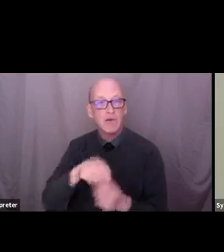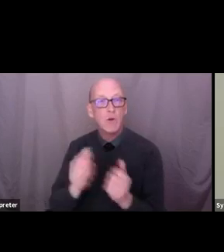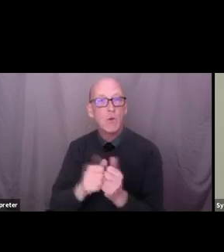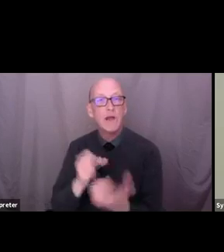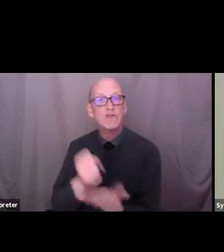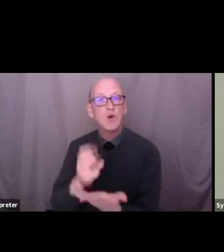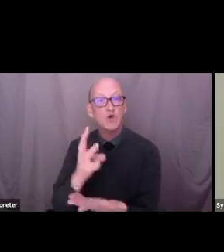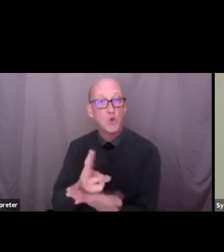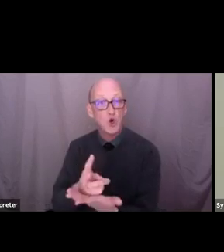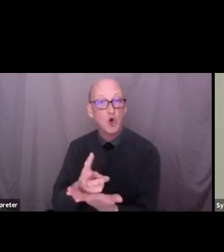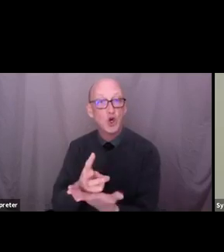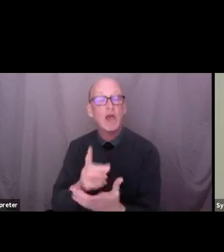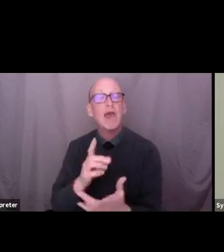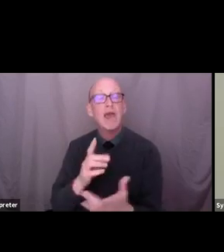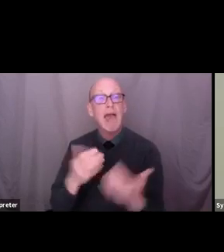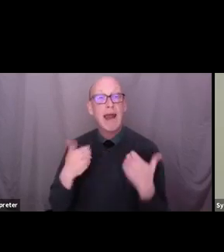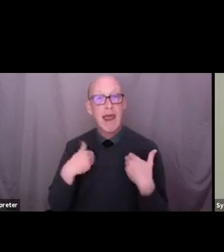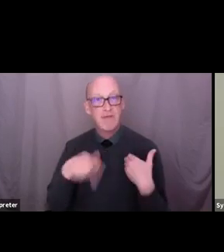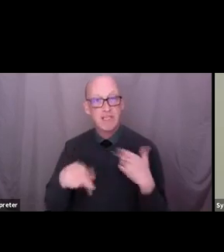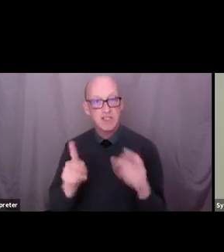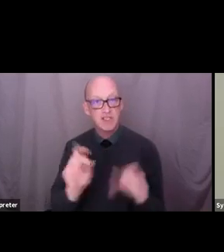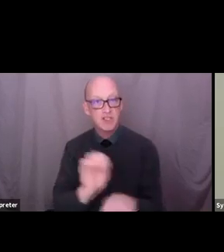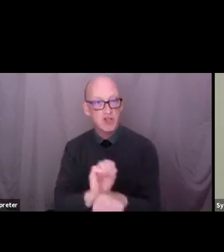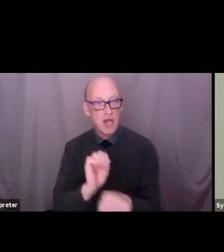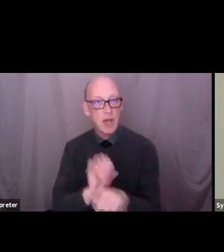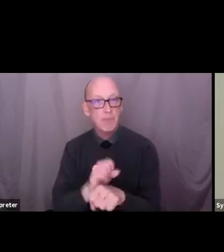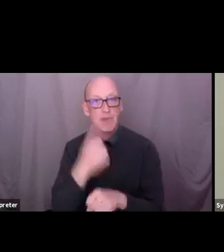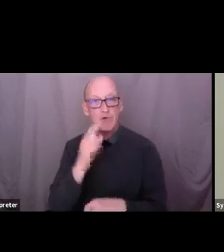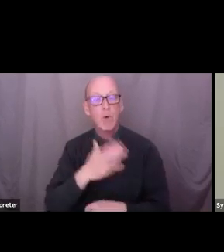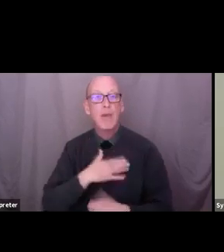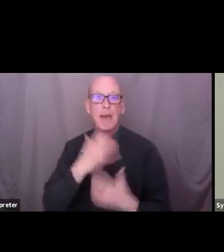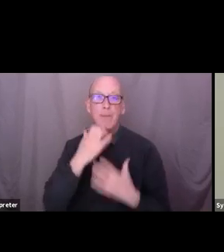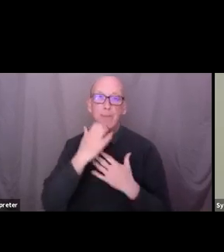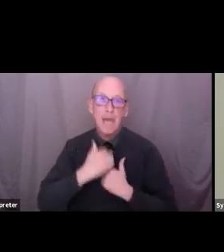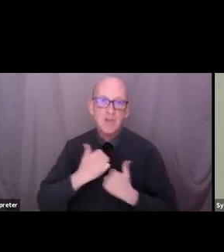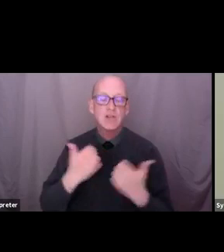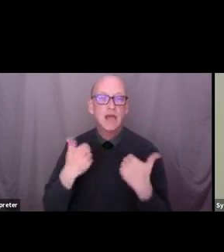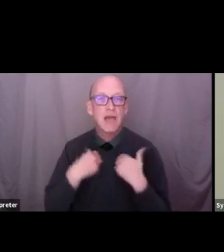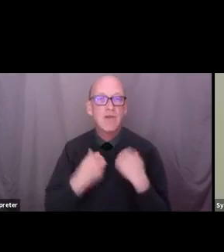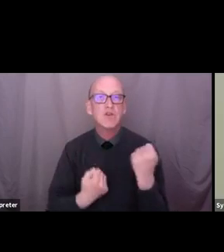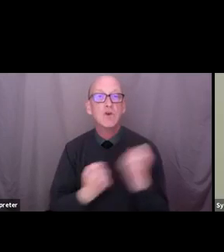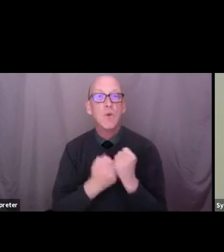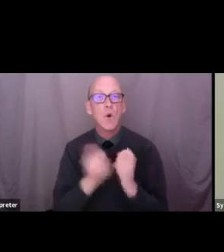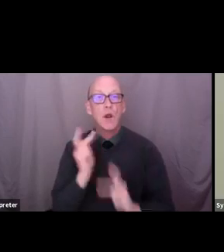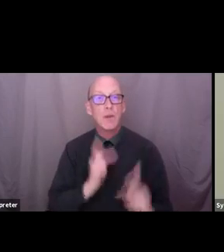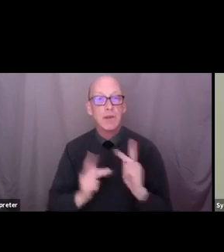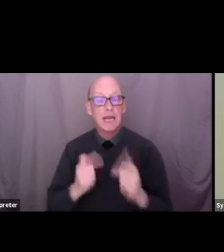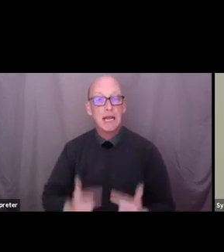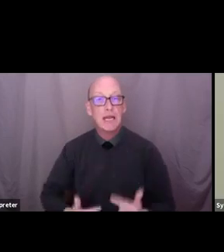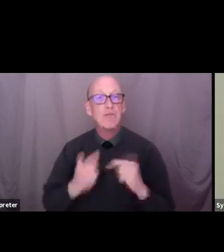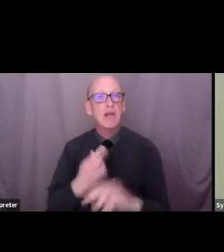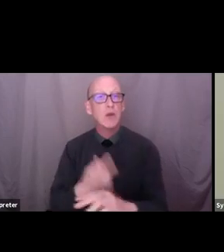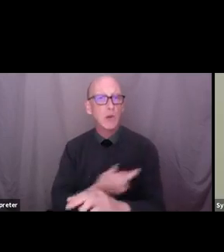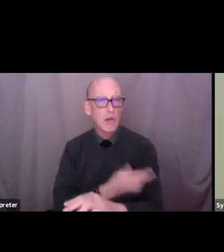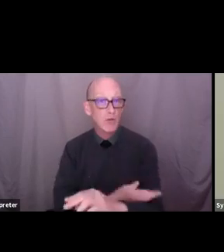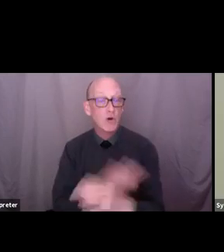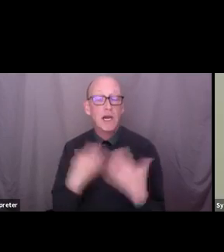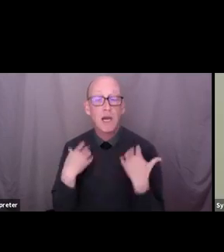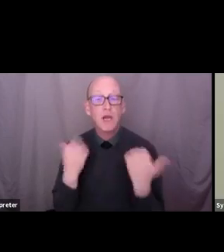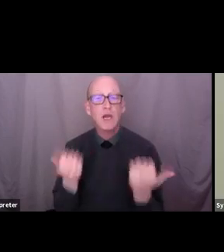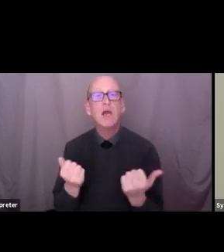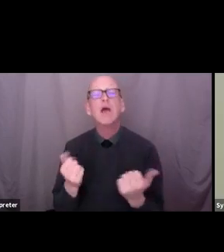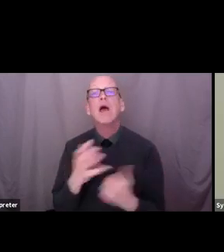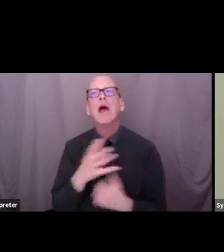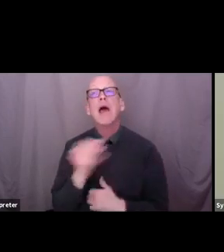and kind of landed in the job that I have now is for my passion that I have in supporting people who are living in recovery, or even those folks who are